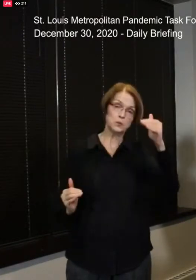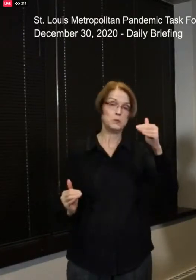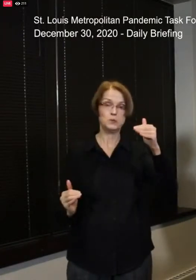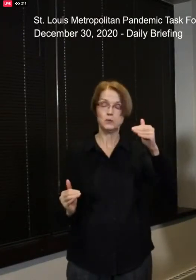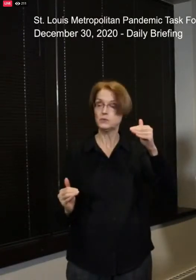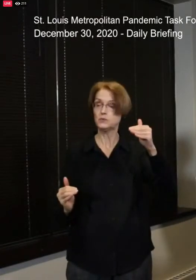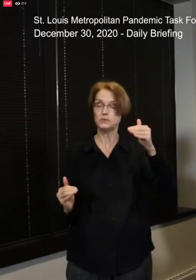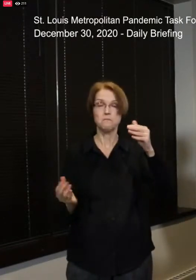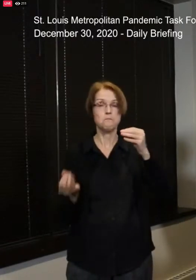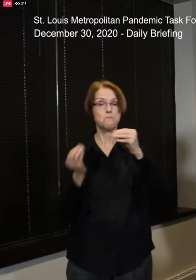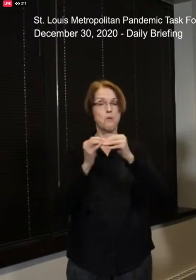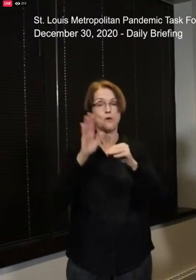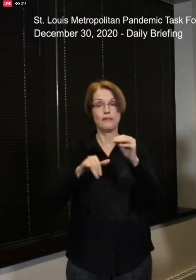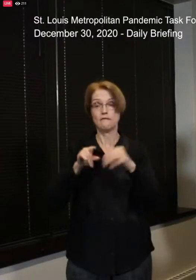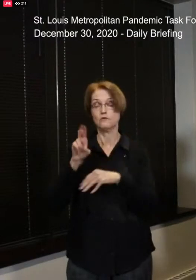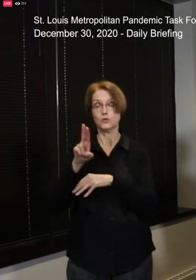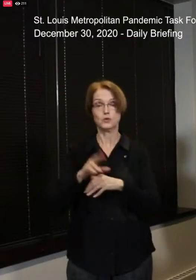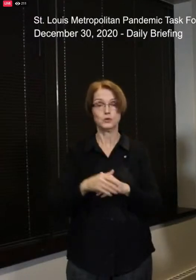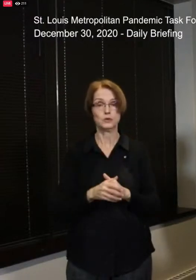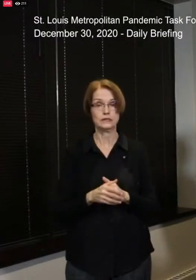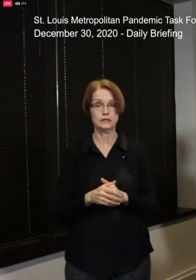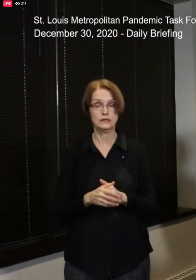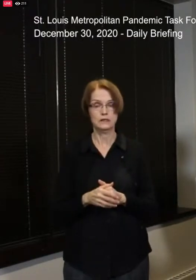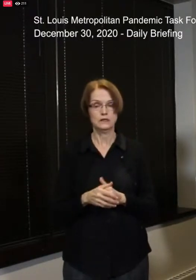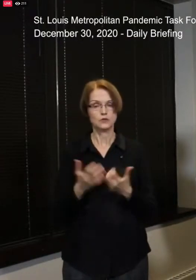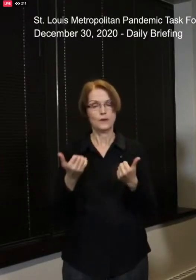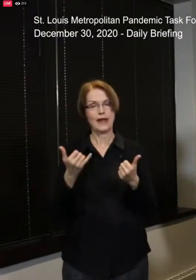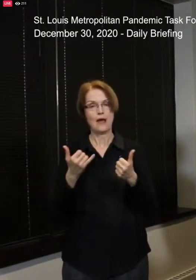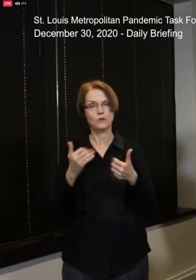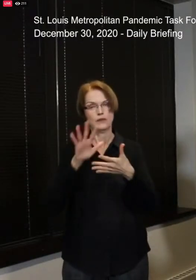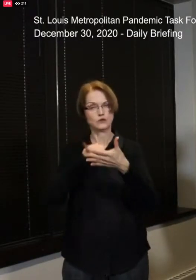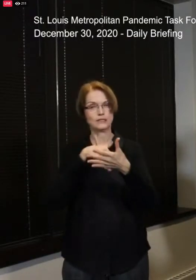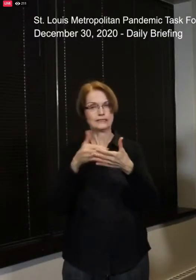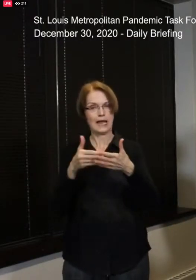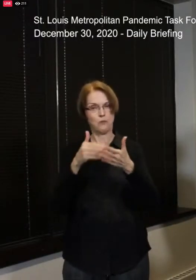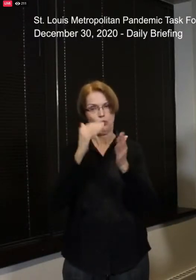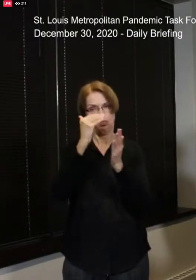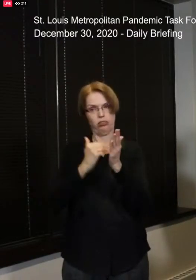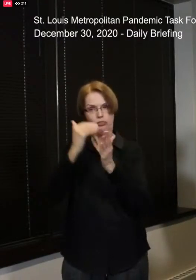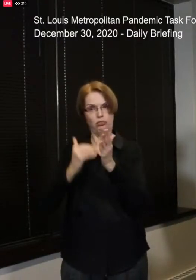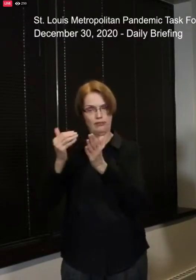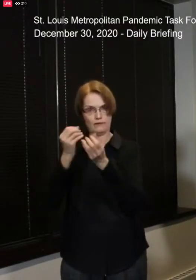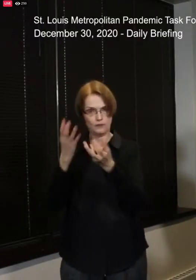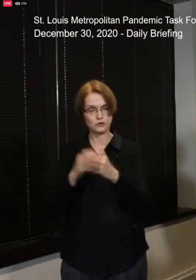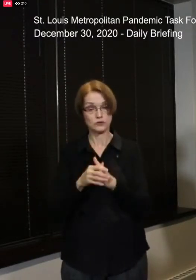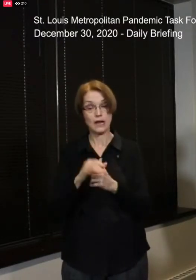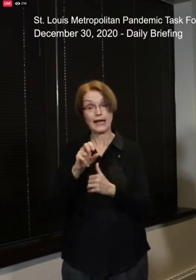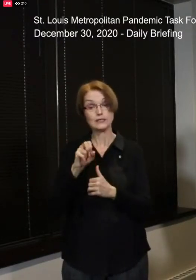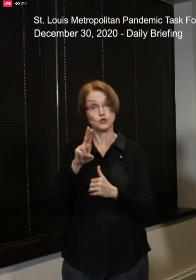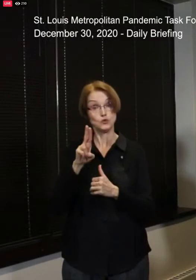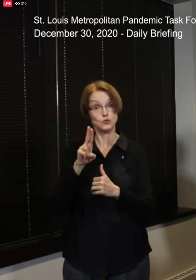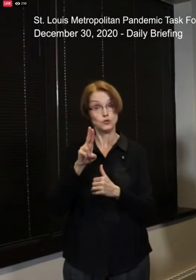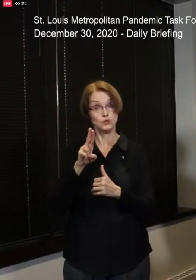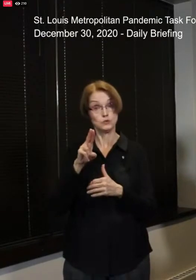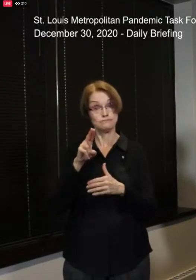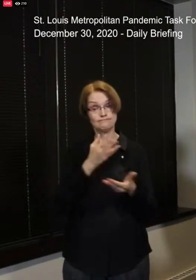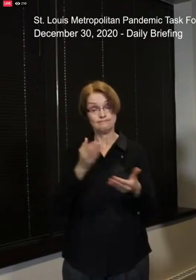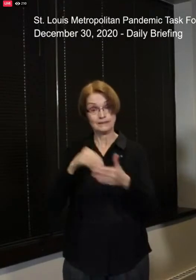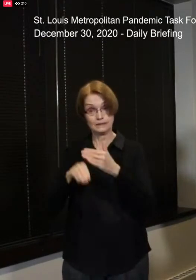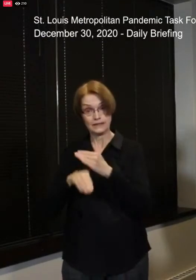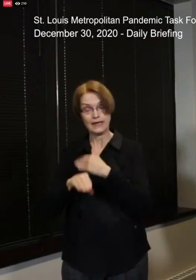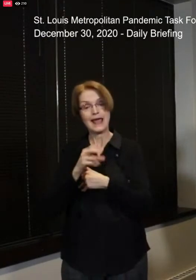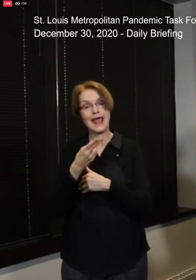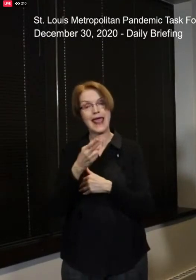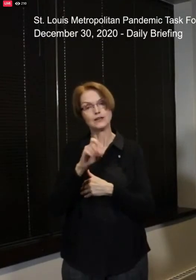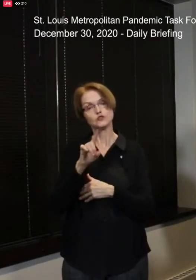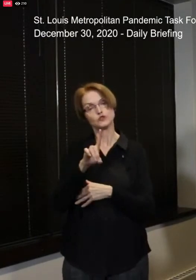influenza. And so if we look at this in a table format, I'll just briefly explain this to you. In ICU admissions, what's called a hazard ratio, which